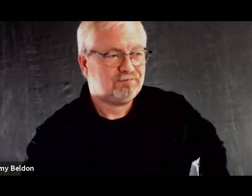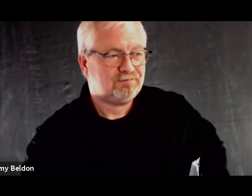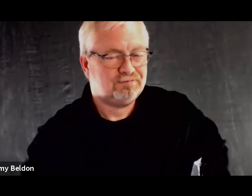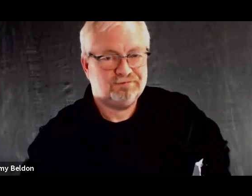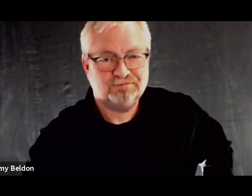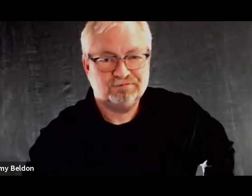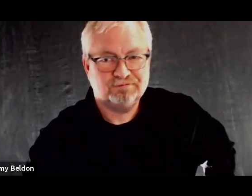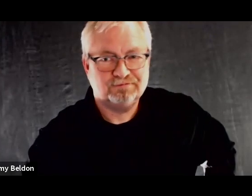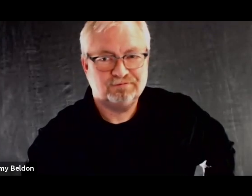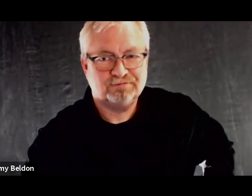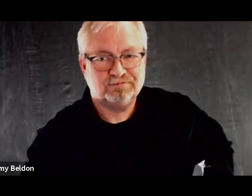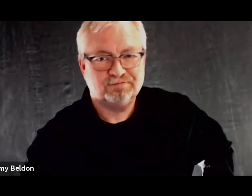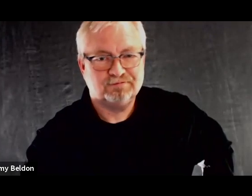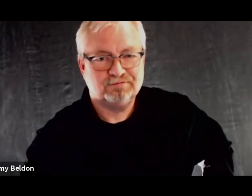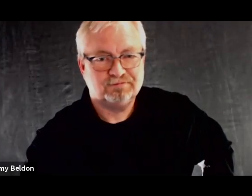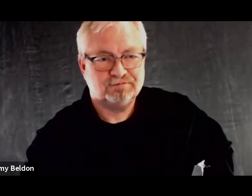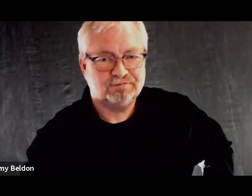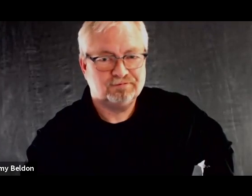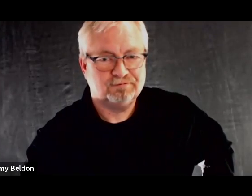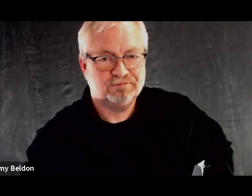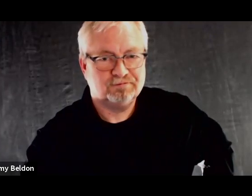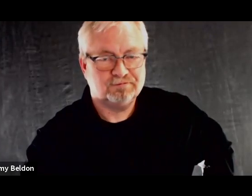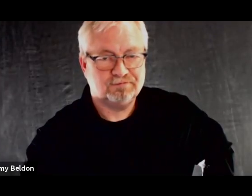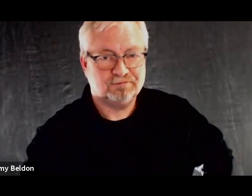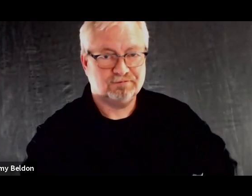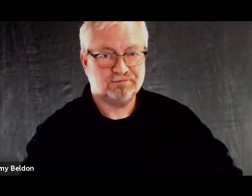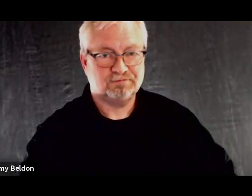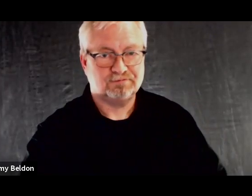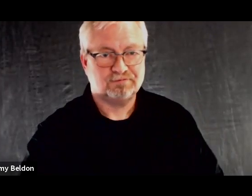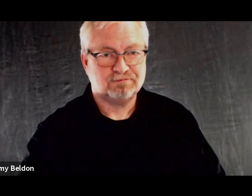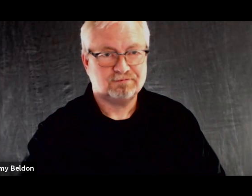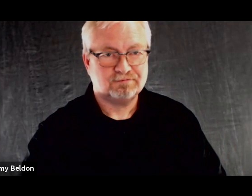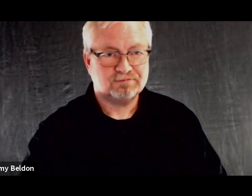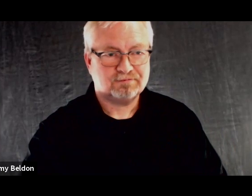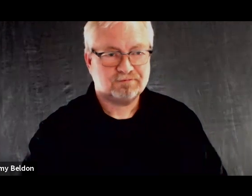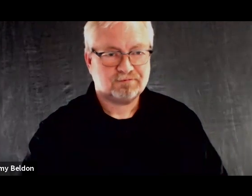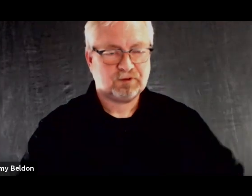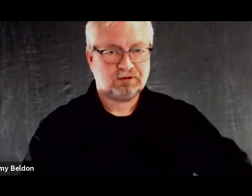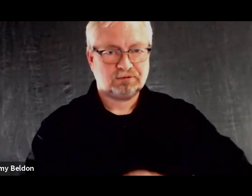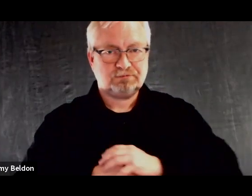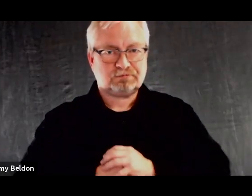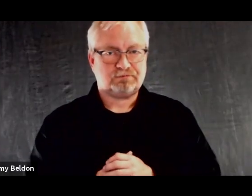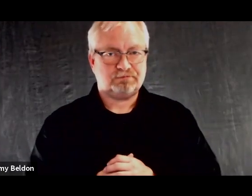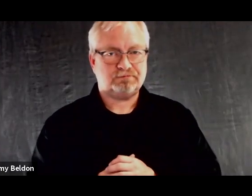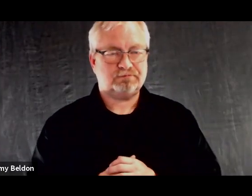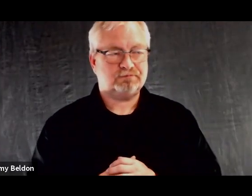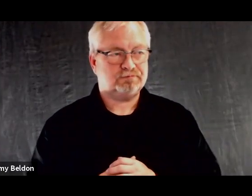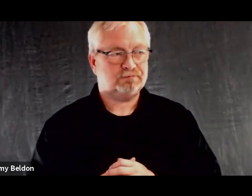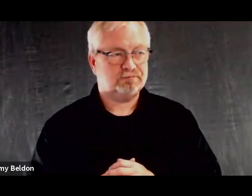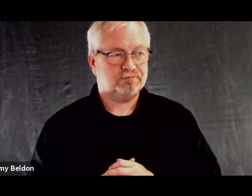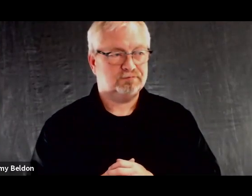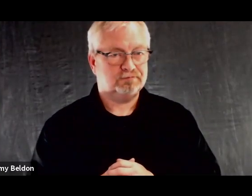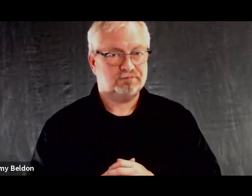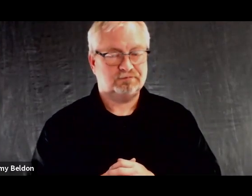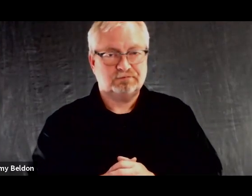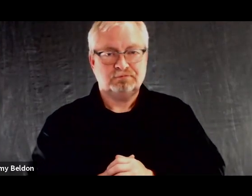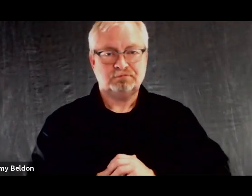certainly, I think we were talking about diagnostic tests specifically. The science around the serology test is fast